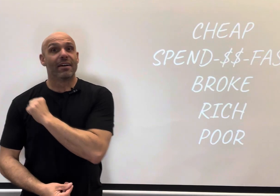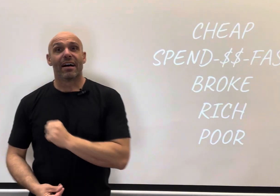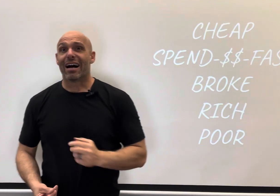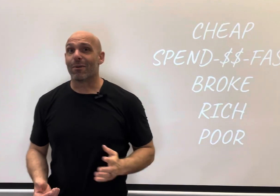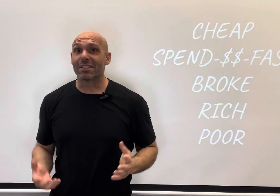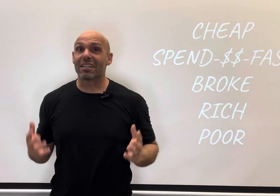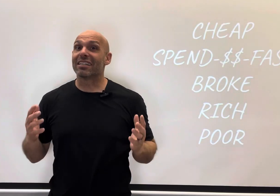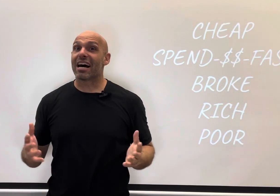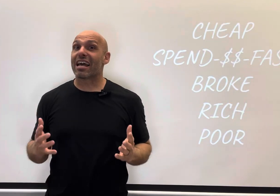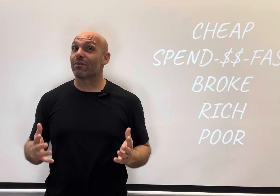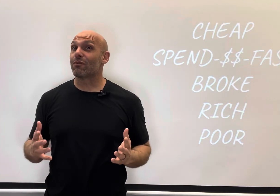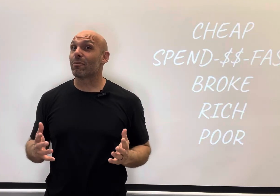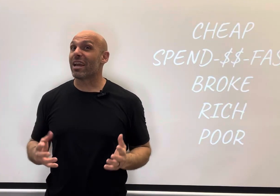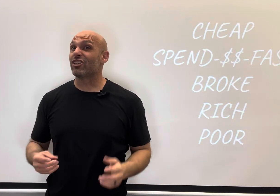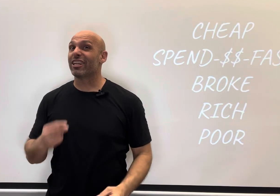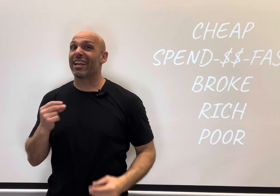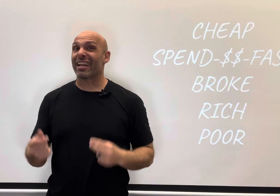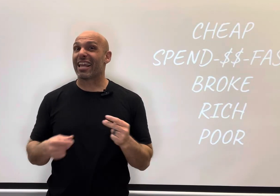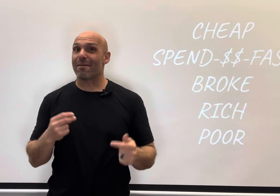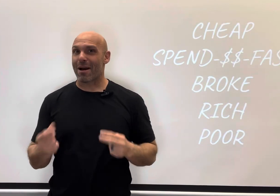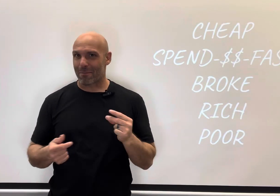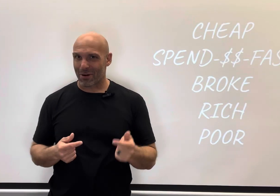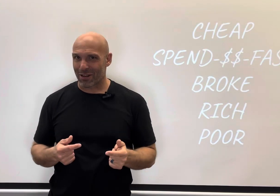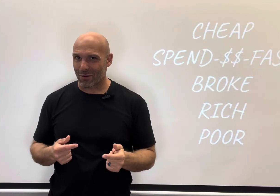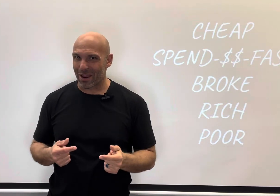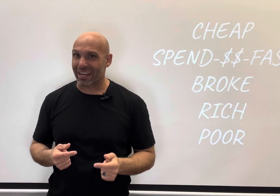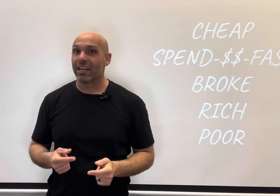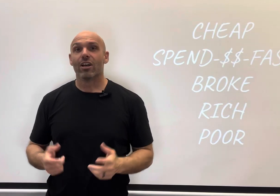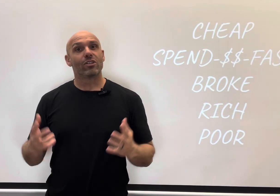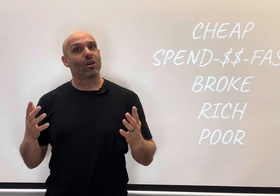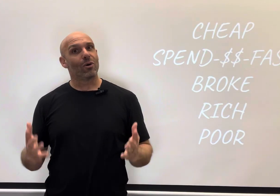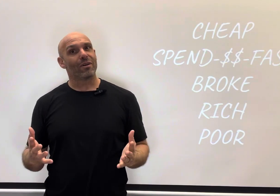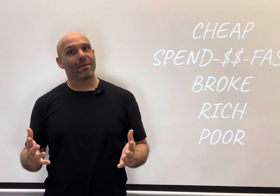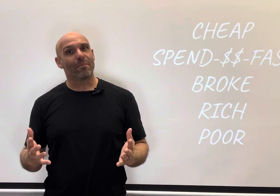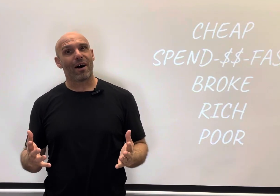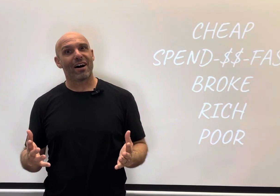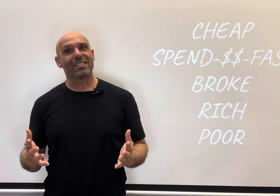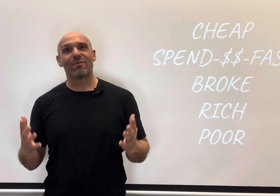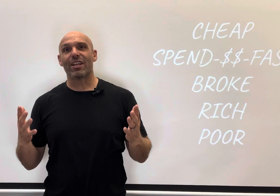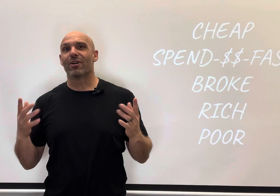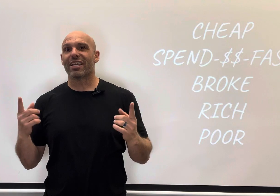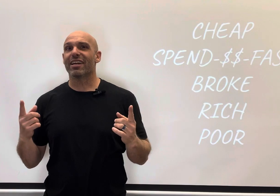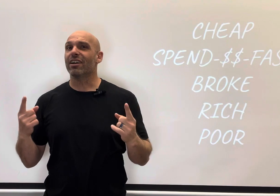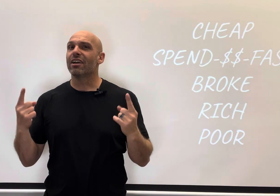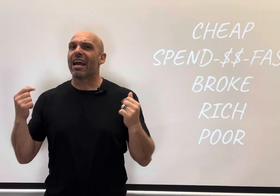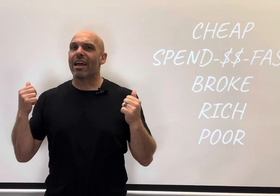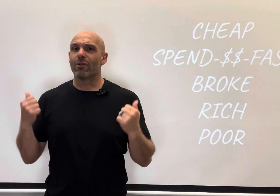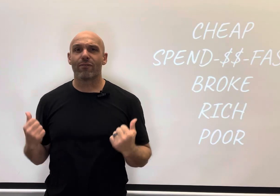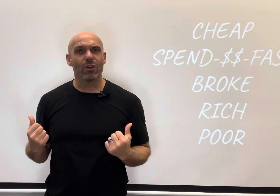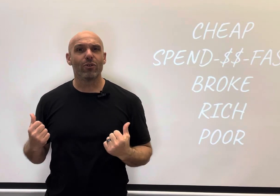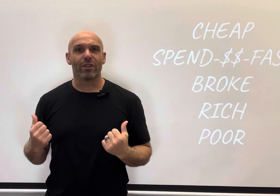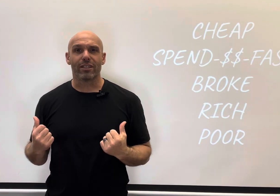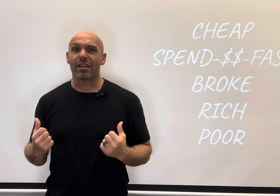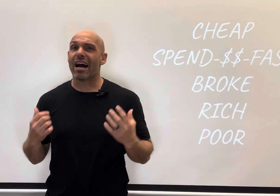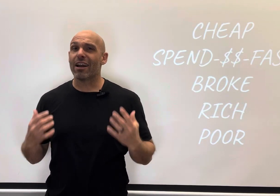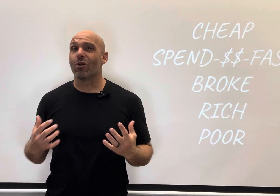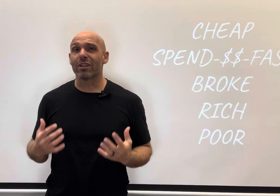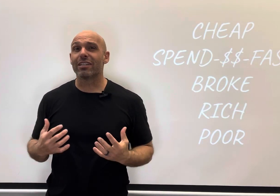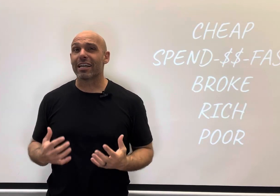That was a lot of information and it came out pretty quick. So pause the video here and review these. I only like to